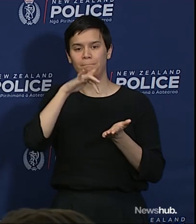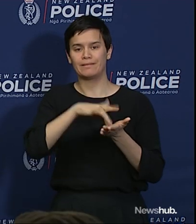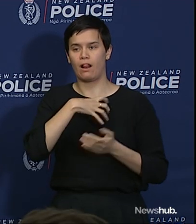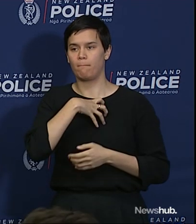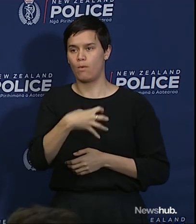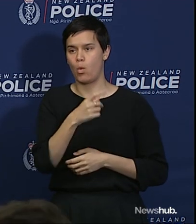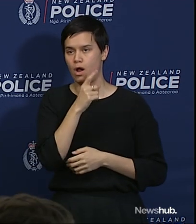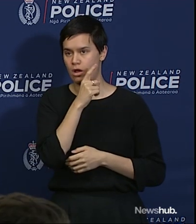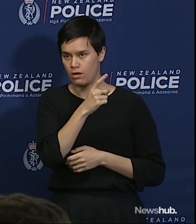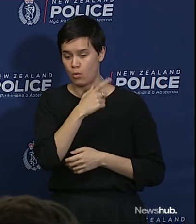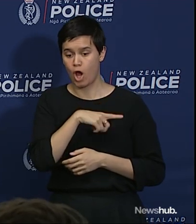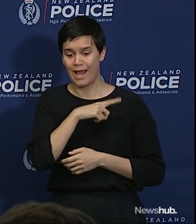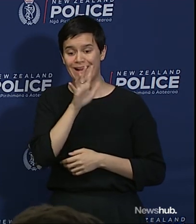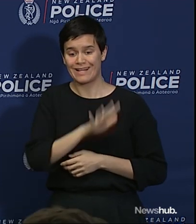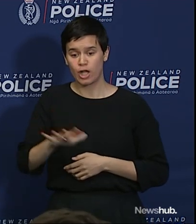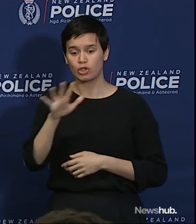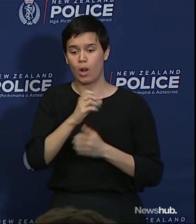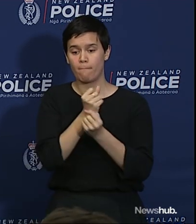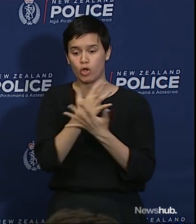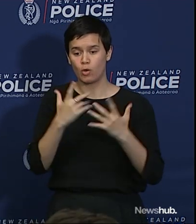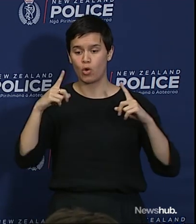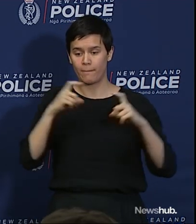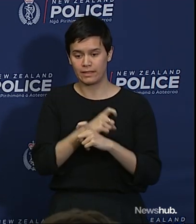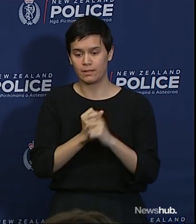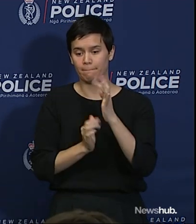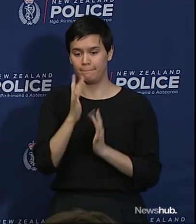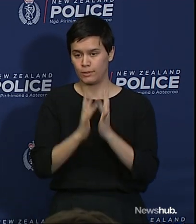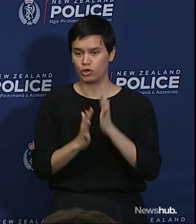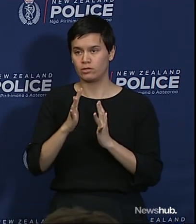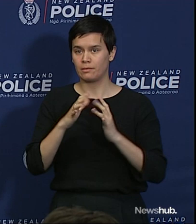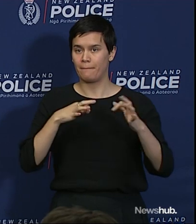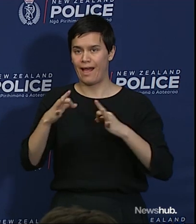the National Multiple Complex Burn Action Plan. Thank you.